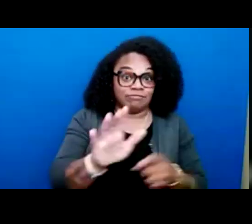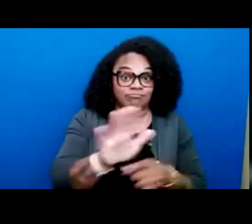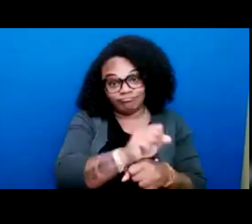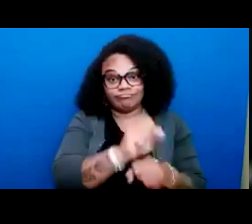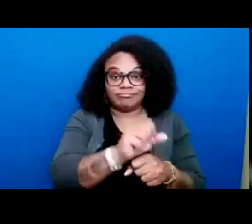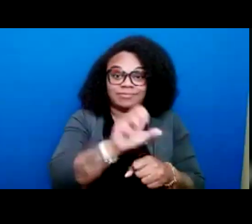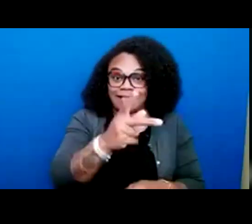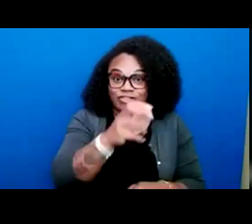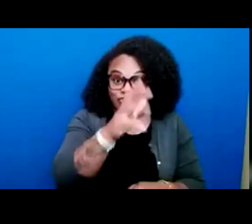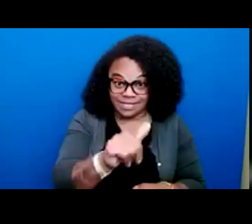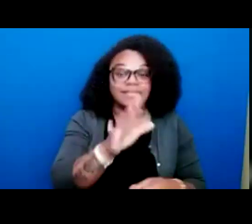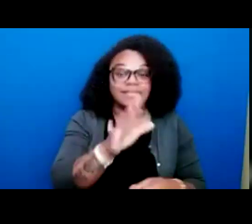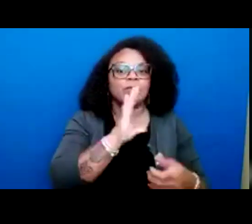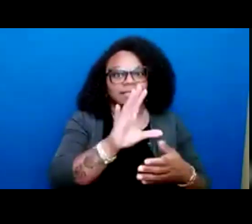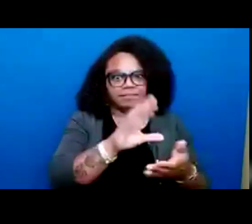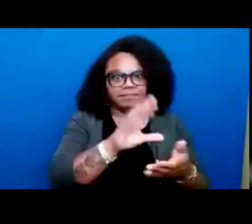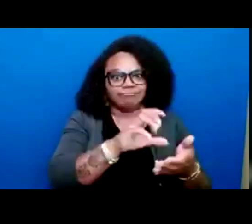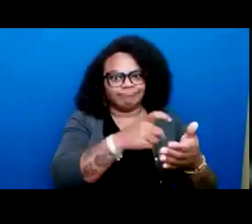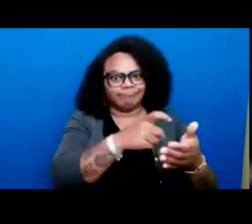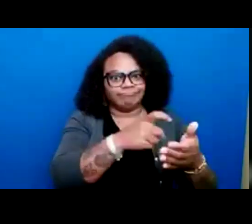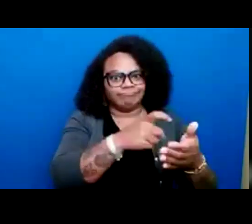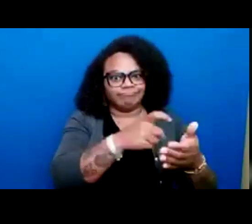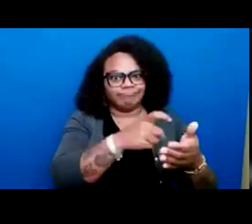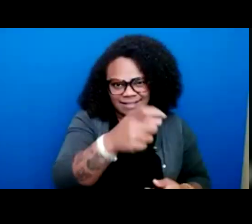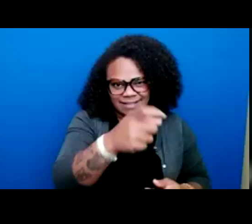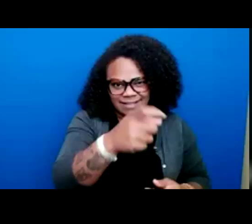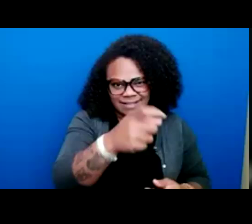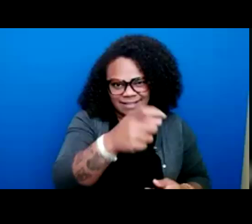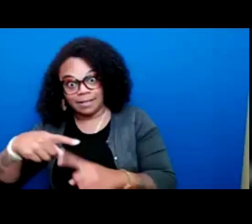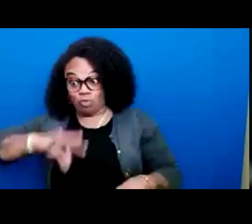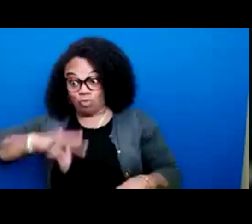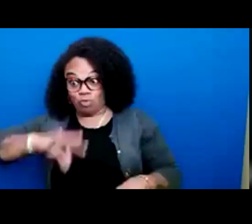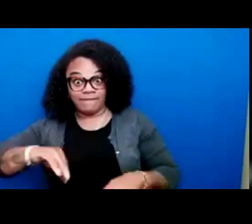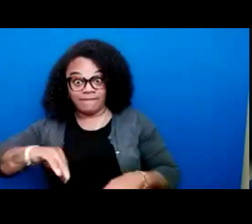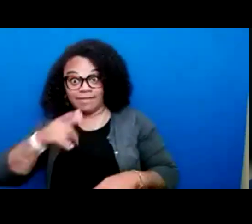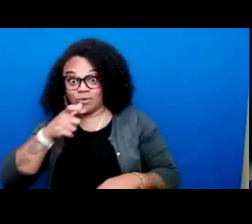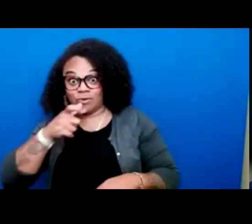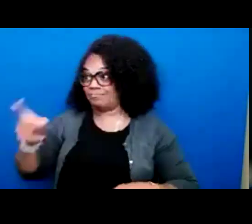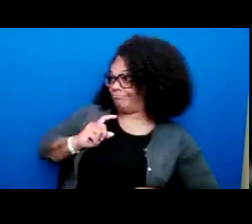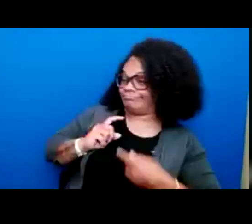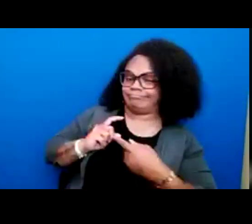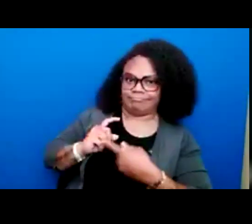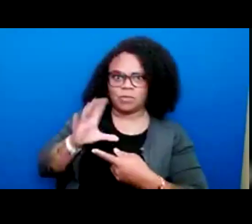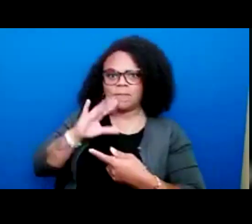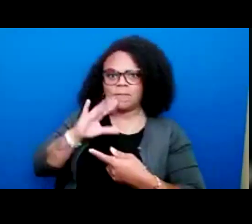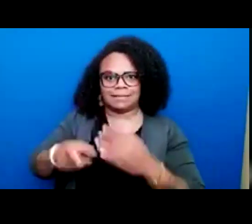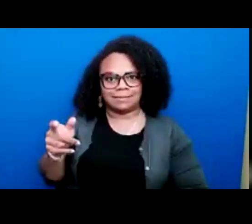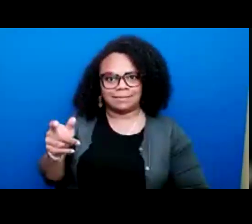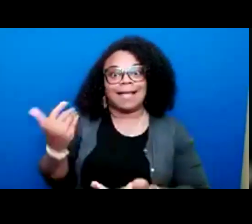being taxed, and then the profits that are distributed to the shareholders are taxed again at that shareholder